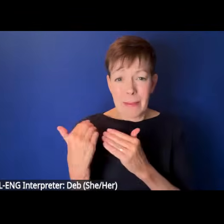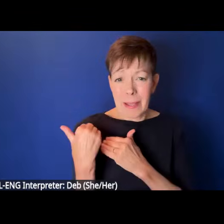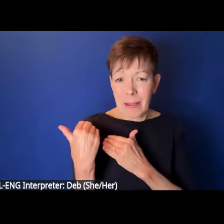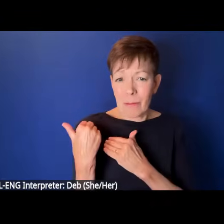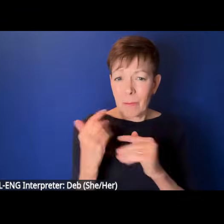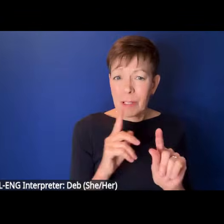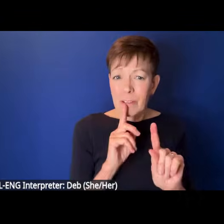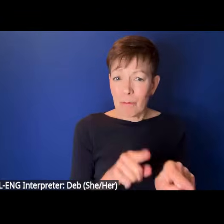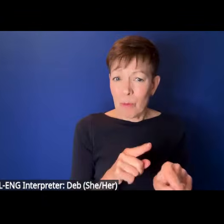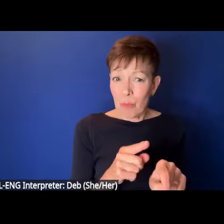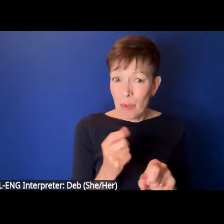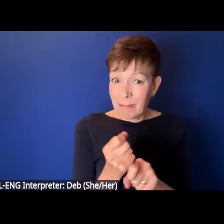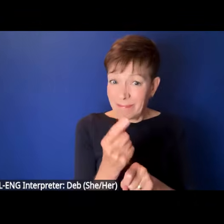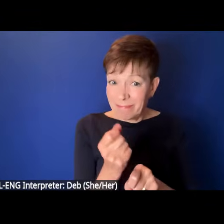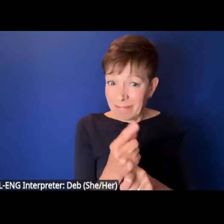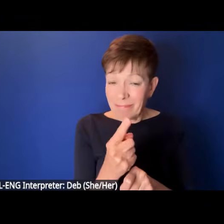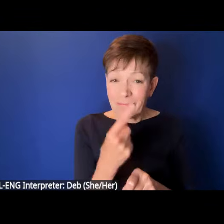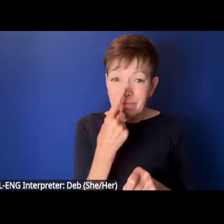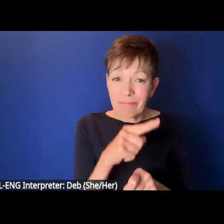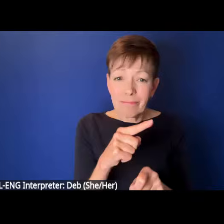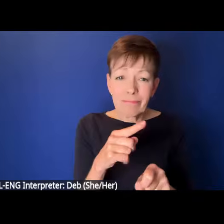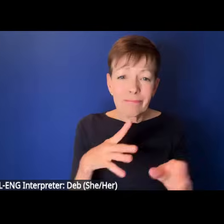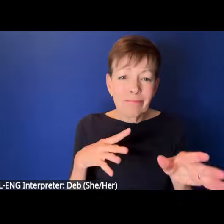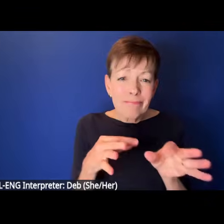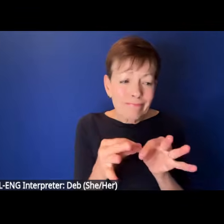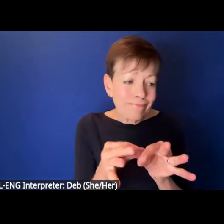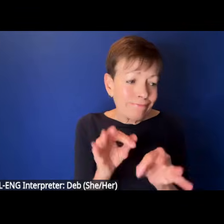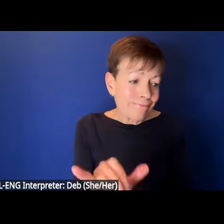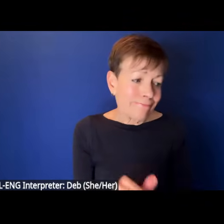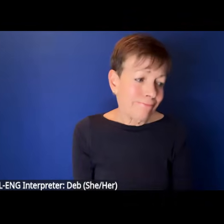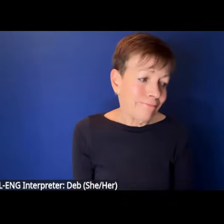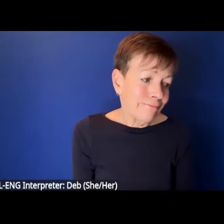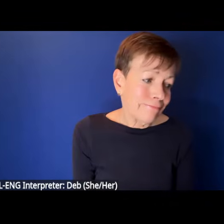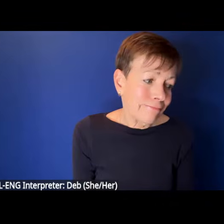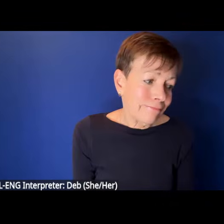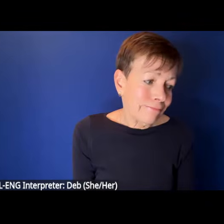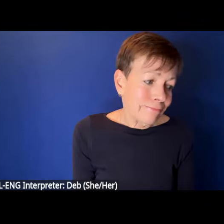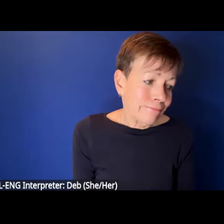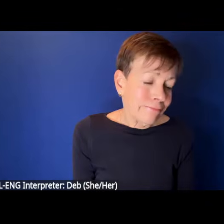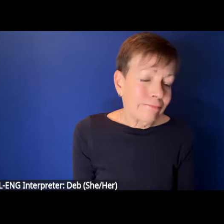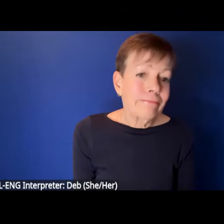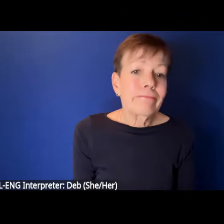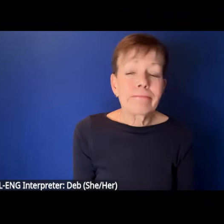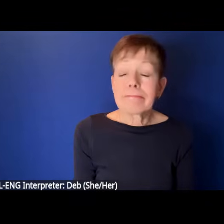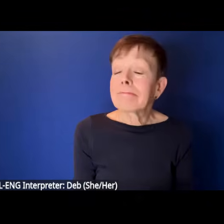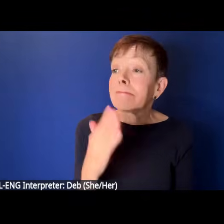year? If you could give us an update on that, that would be appreciated. Thank you